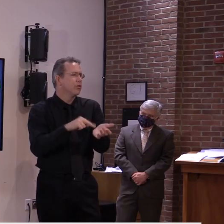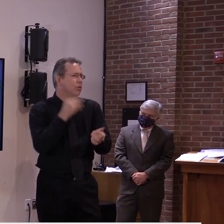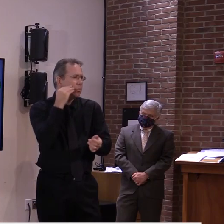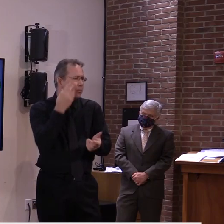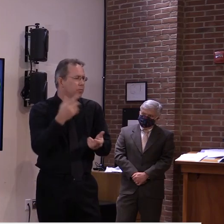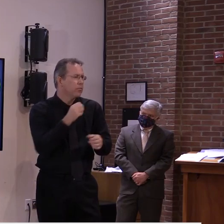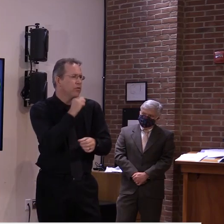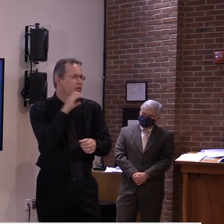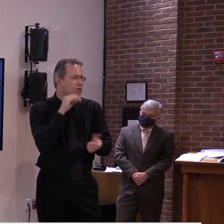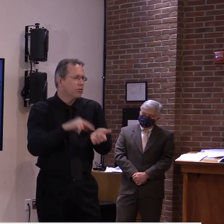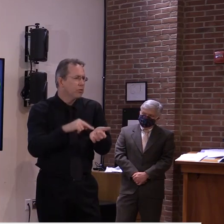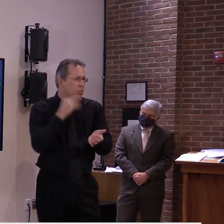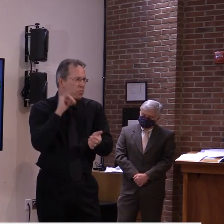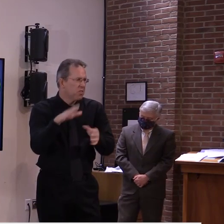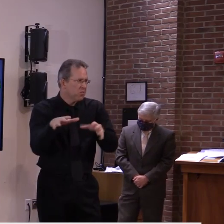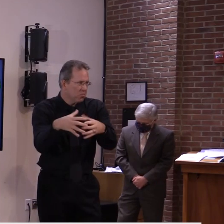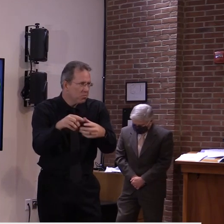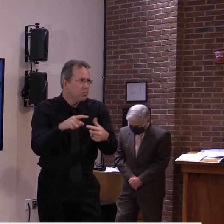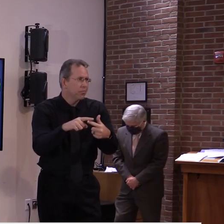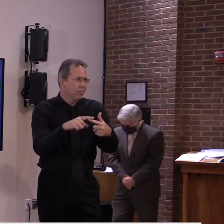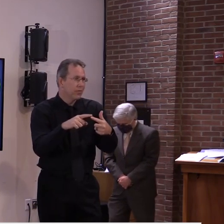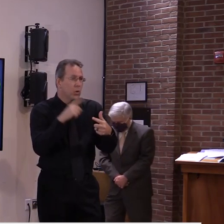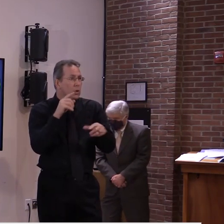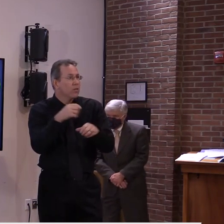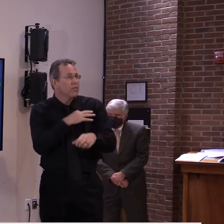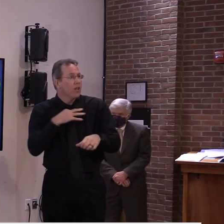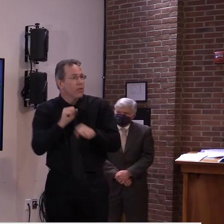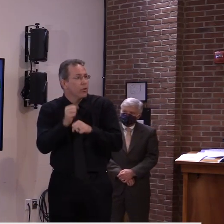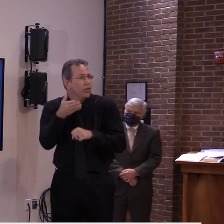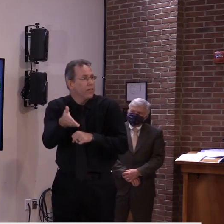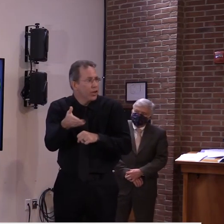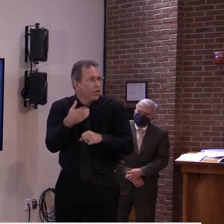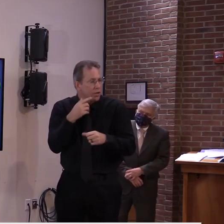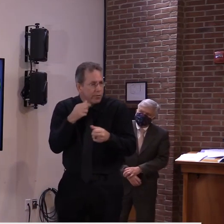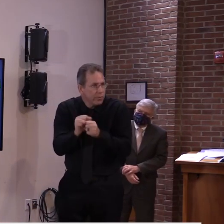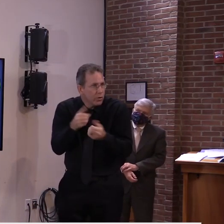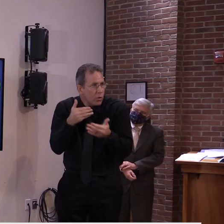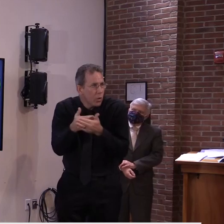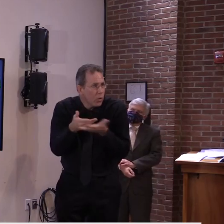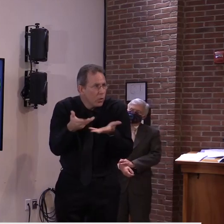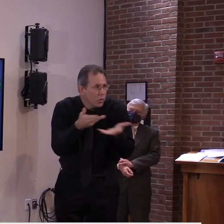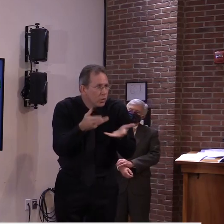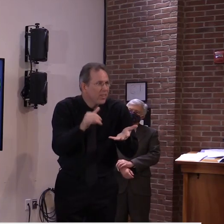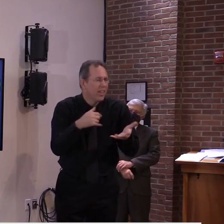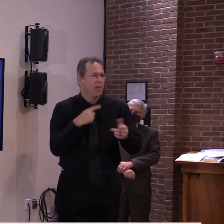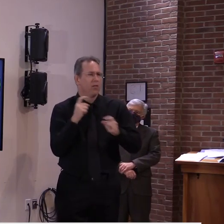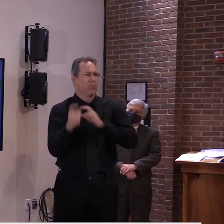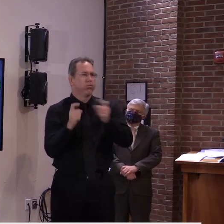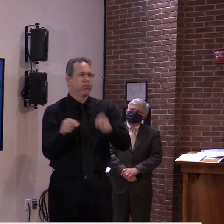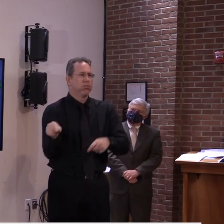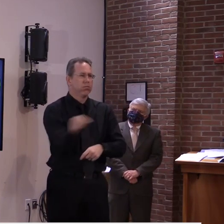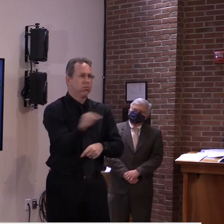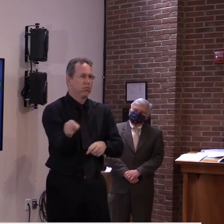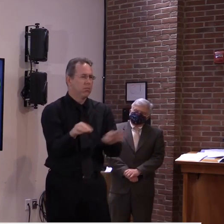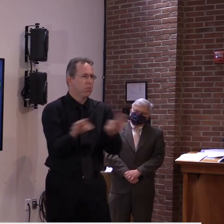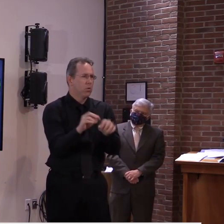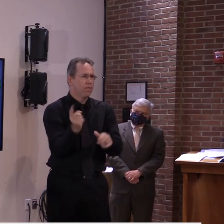the hospital community to deliver the vaccine to their employees. For the latter group, there's a